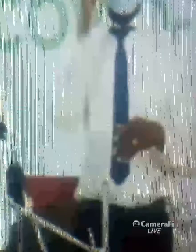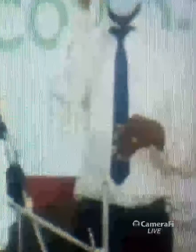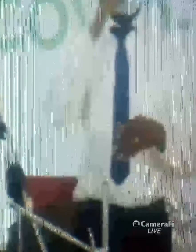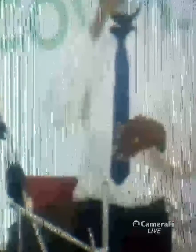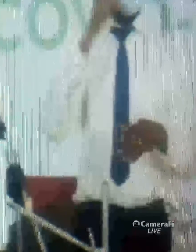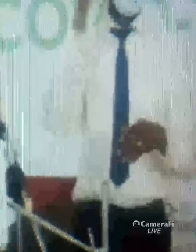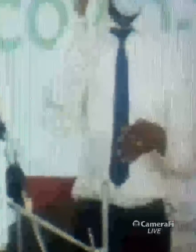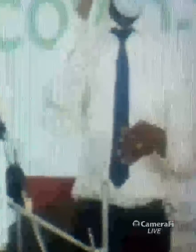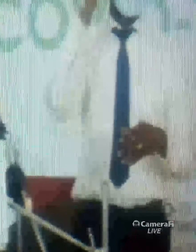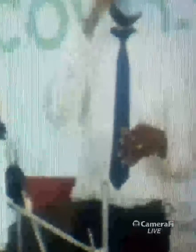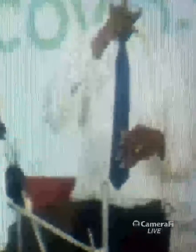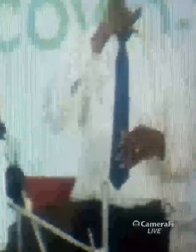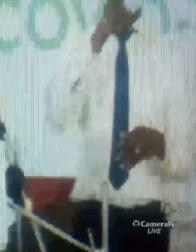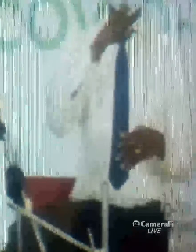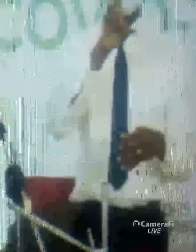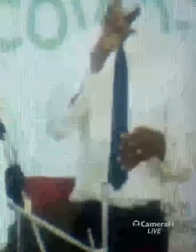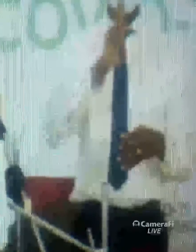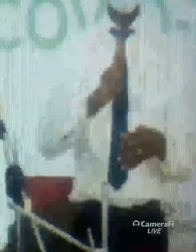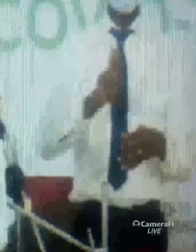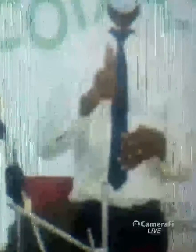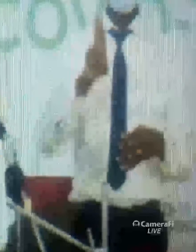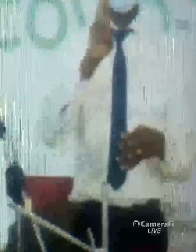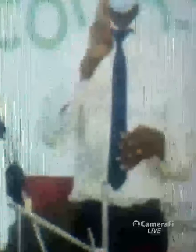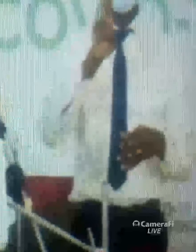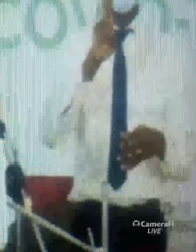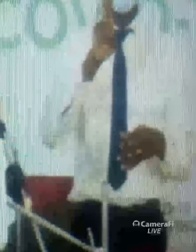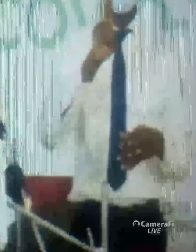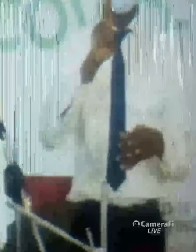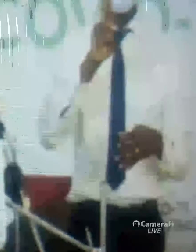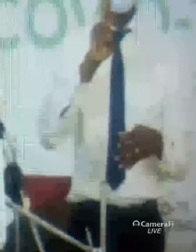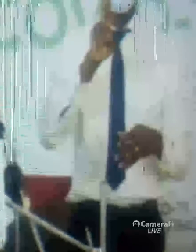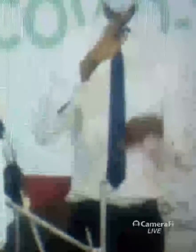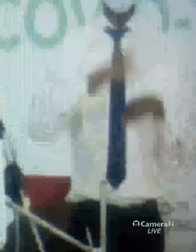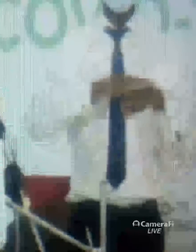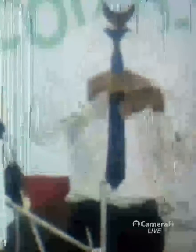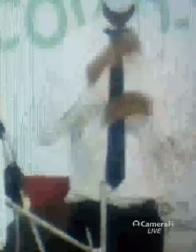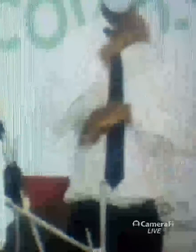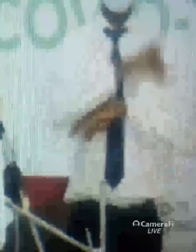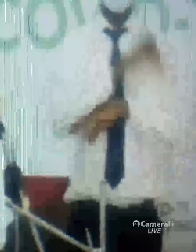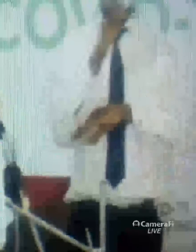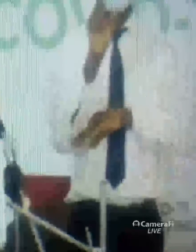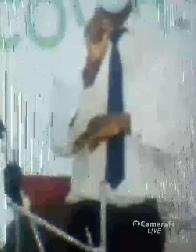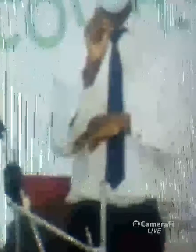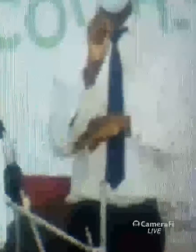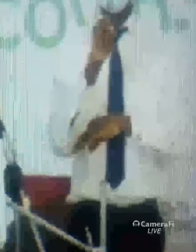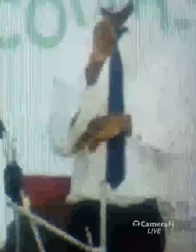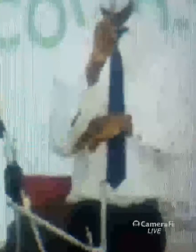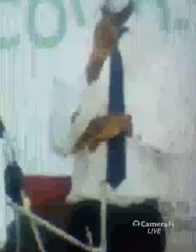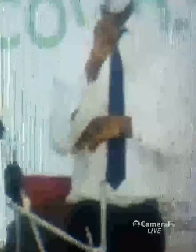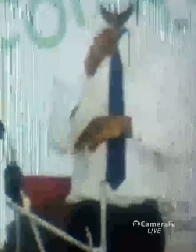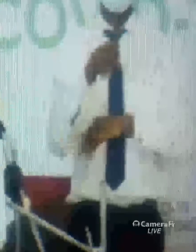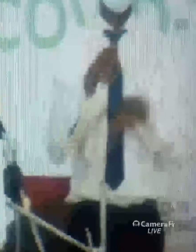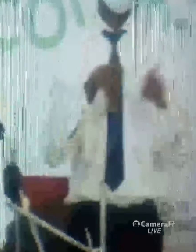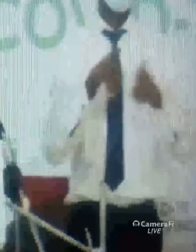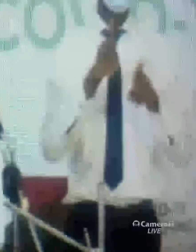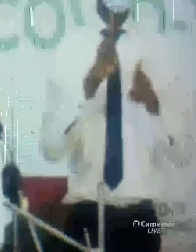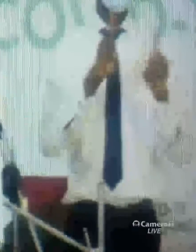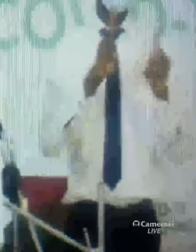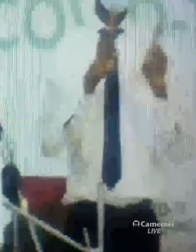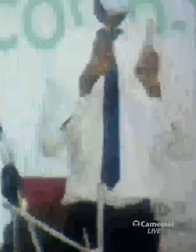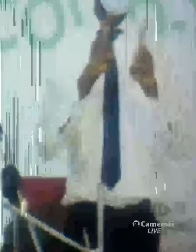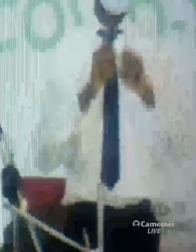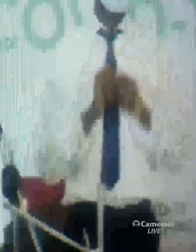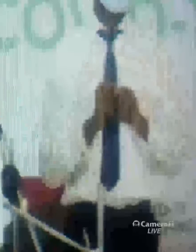pay for the travel test at day 7 after arrival, you have to upload all your documents before you're